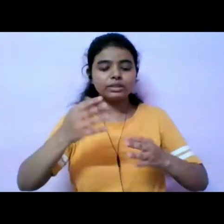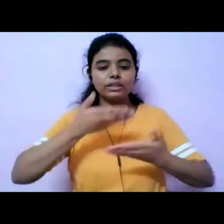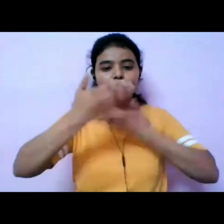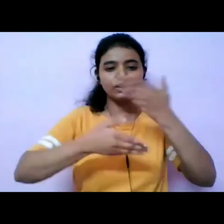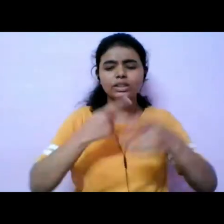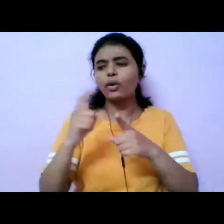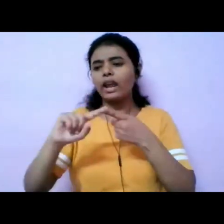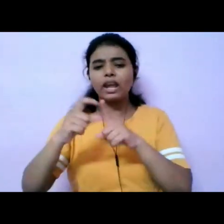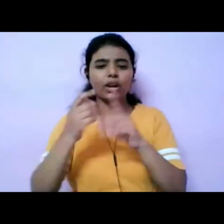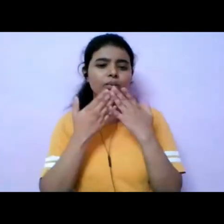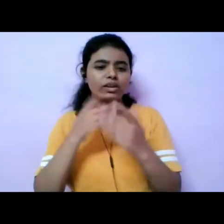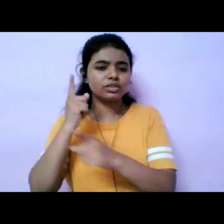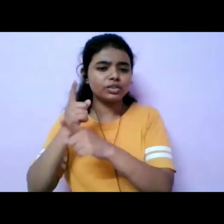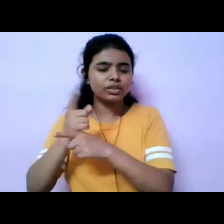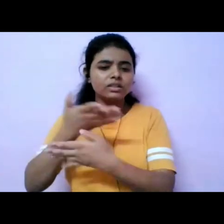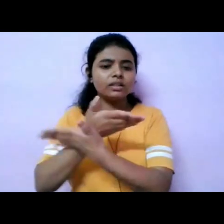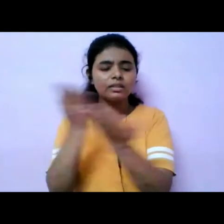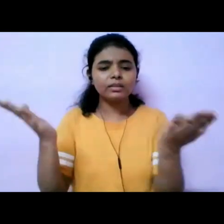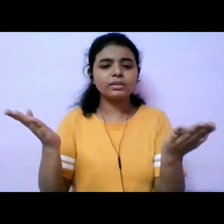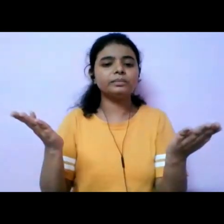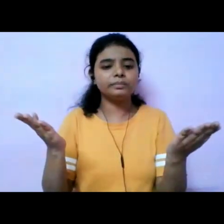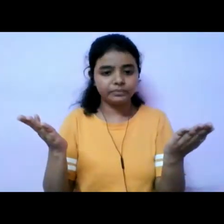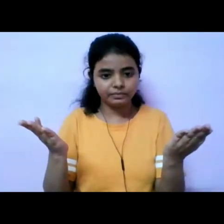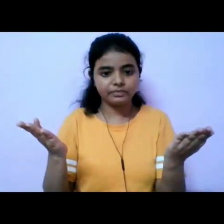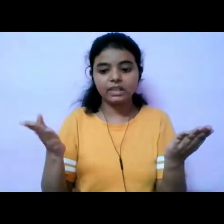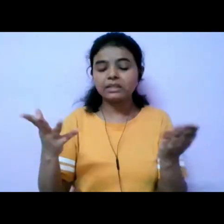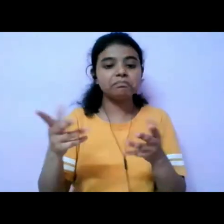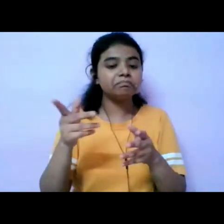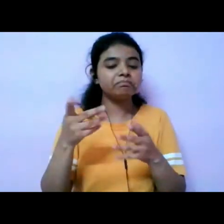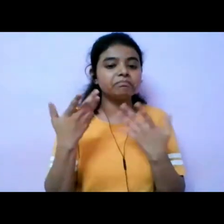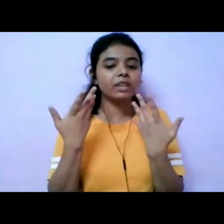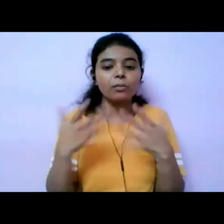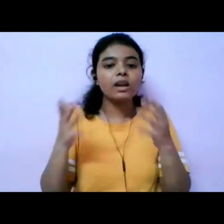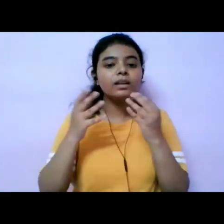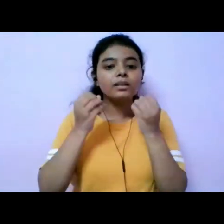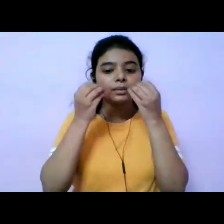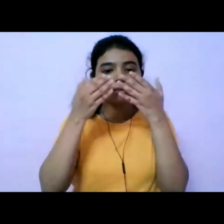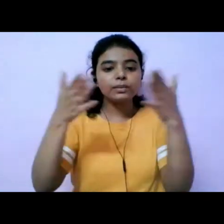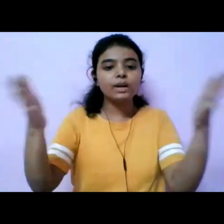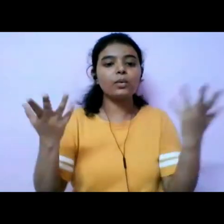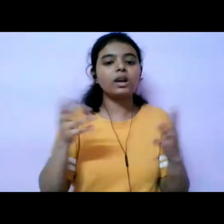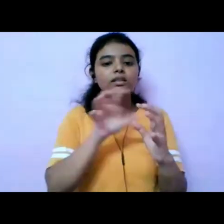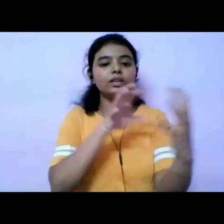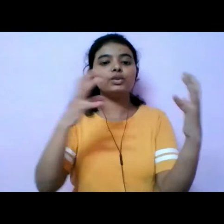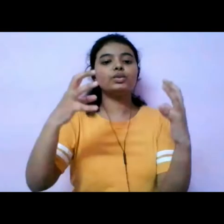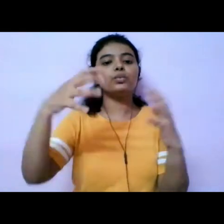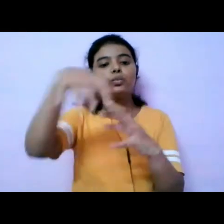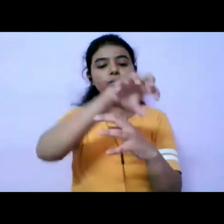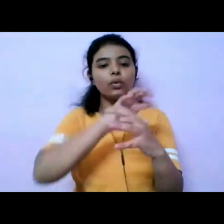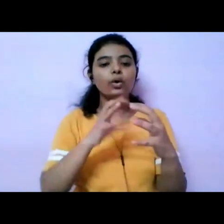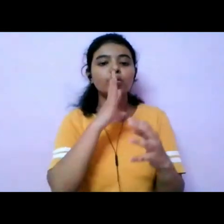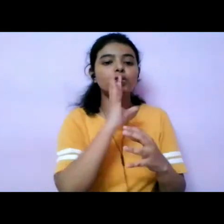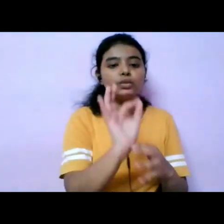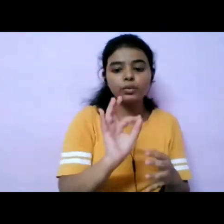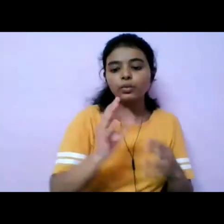educators, that is, with those who are engaged in exploring the universal values of truth